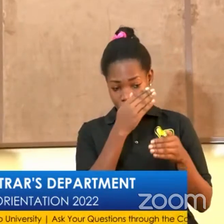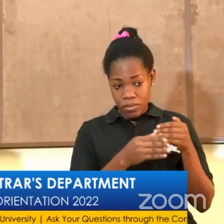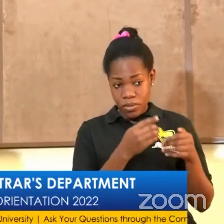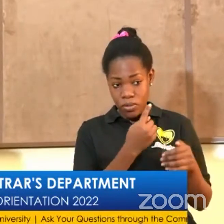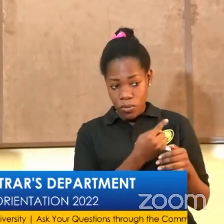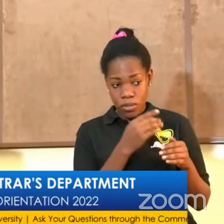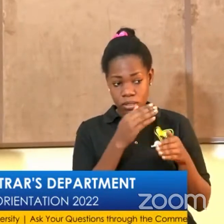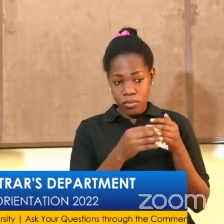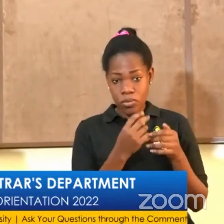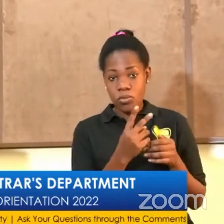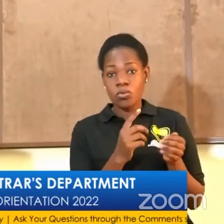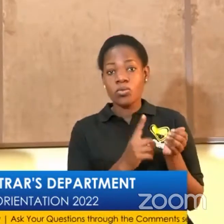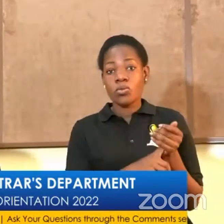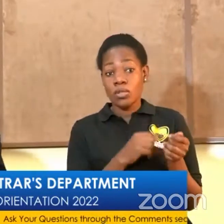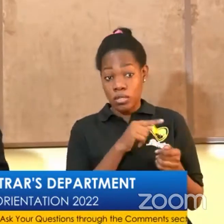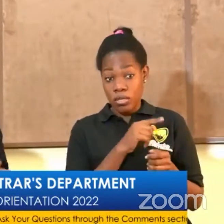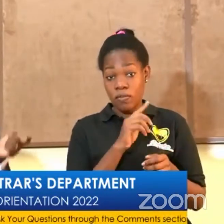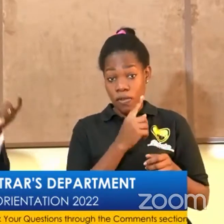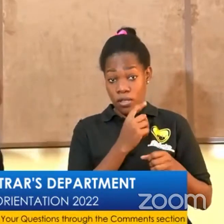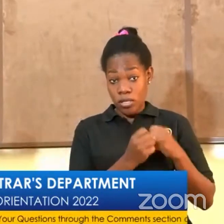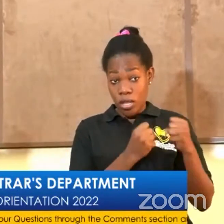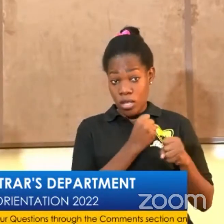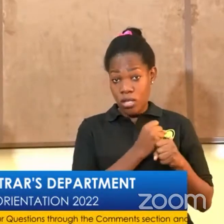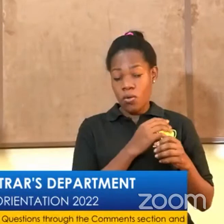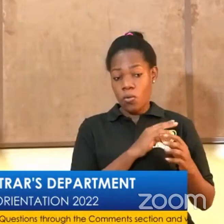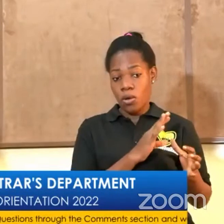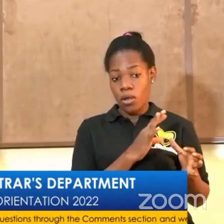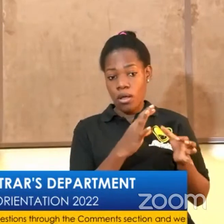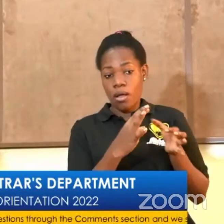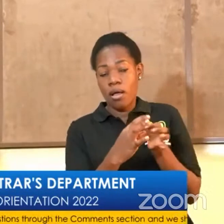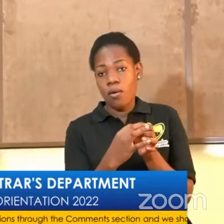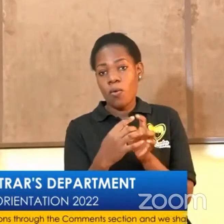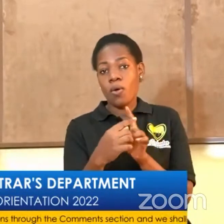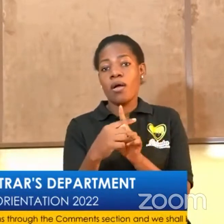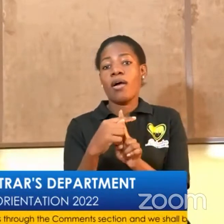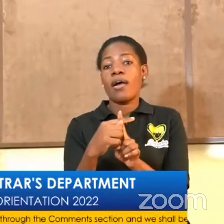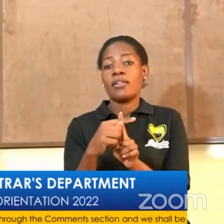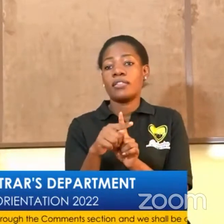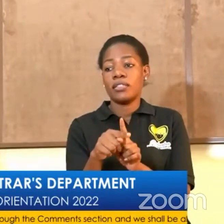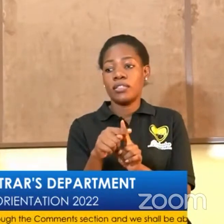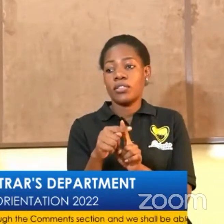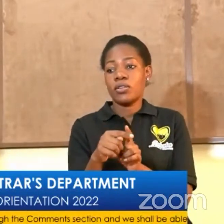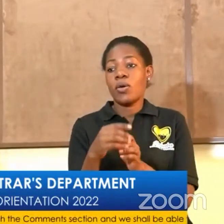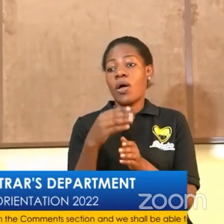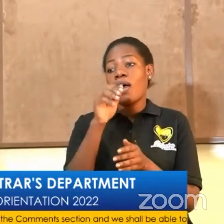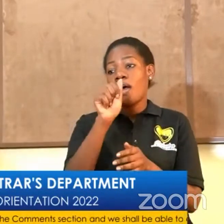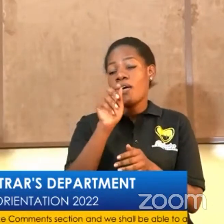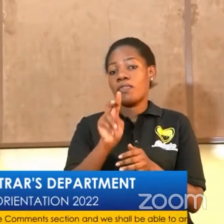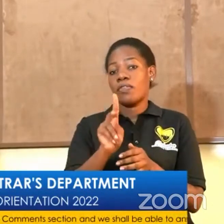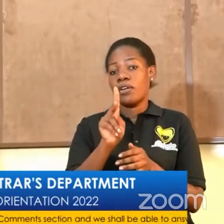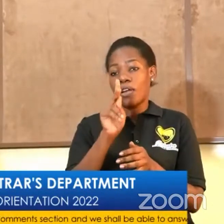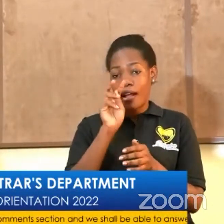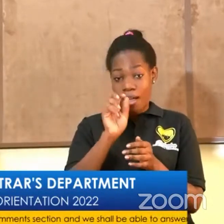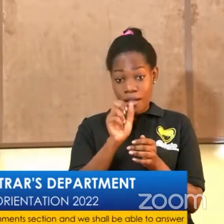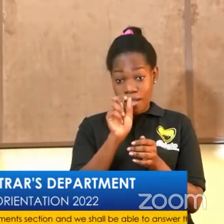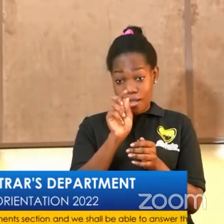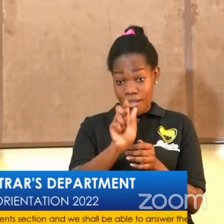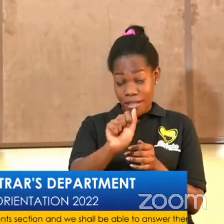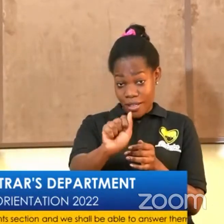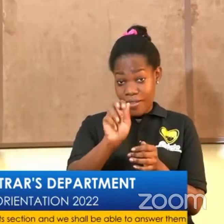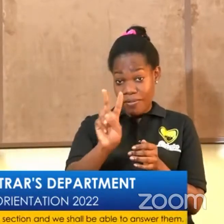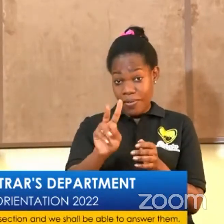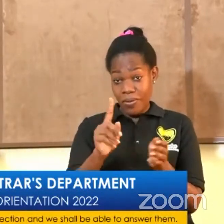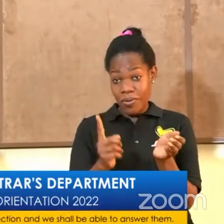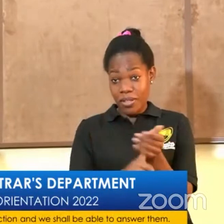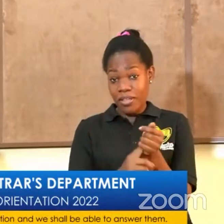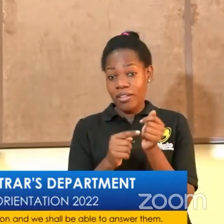1. And we add it to the average you have got for year 2, semester 1. And we